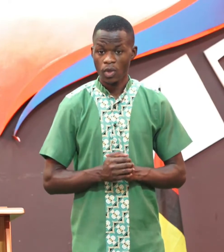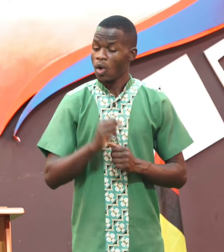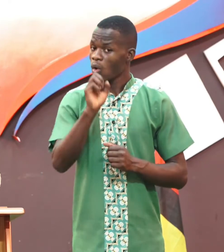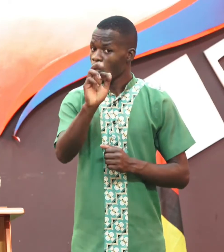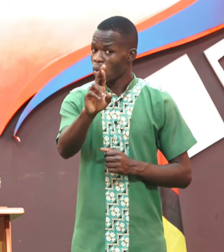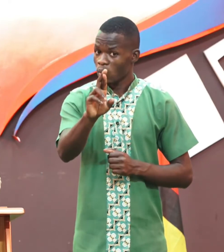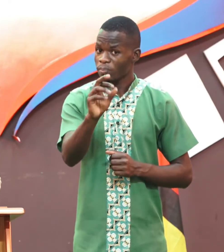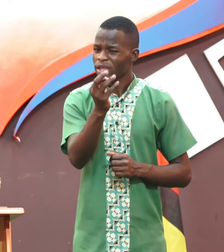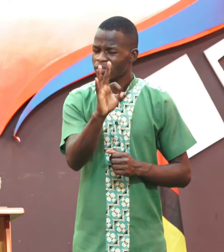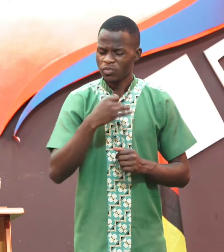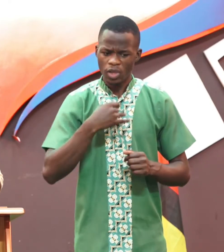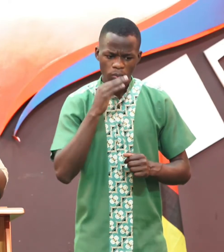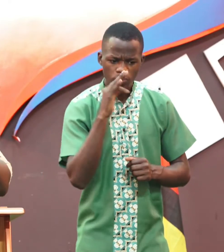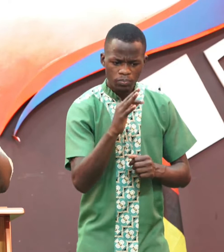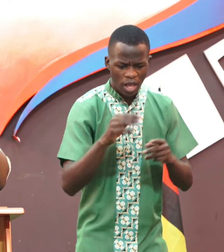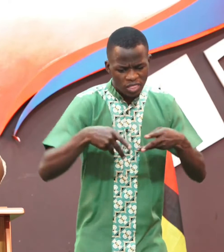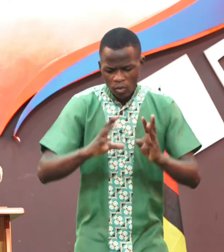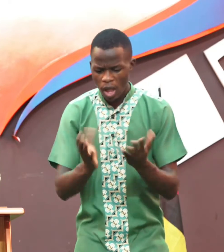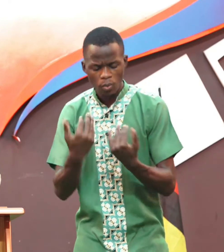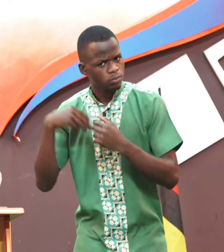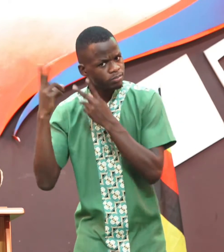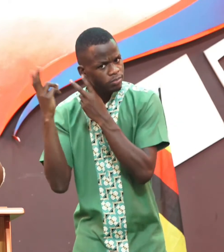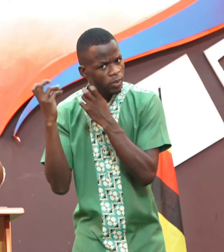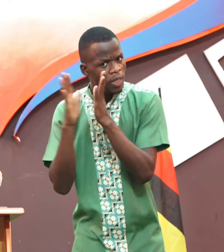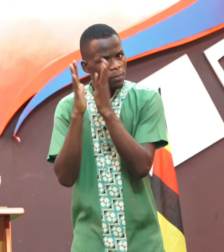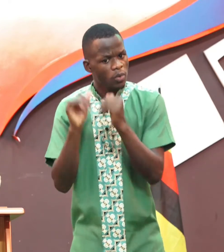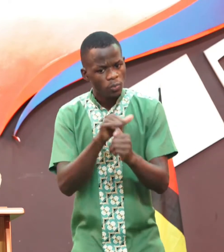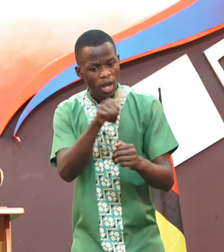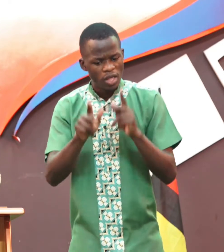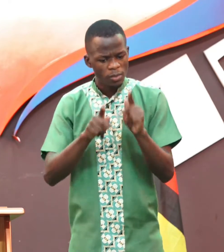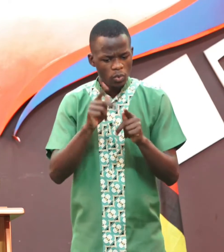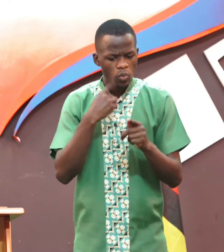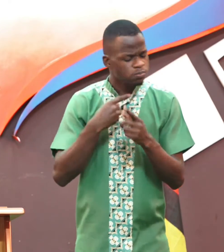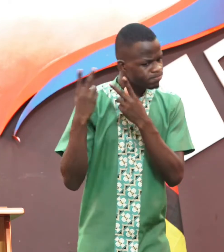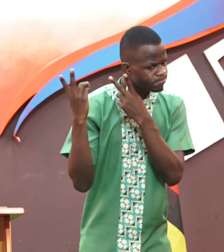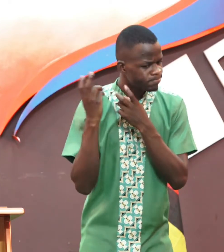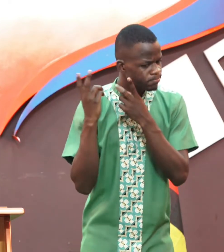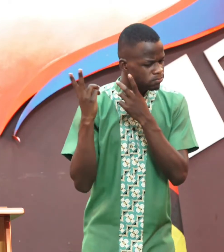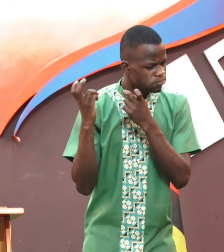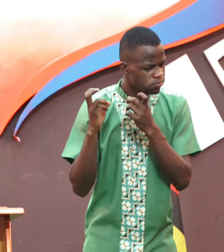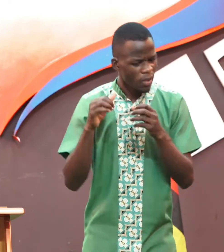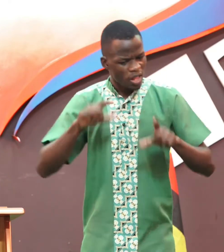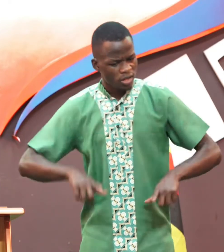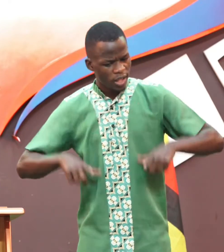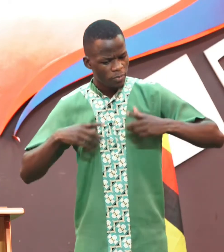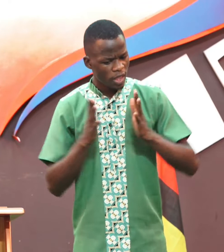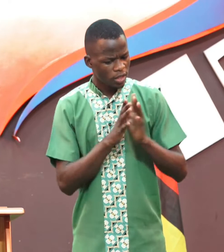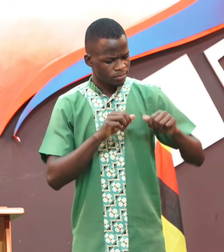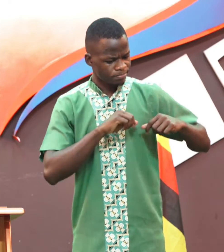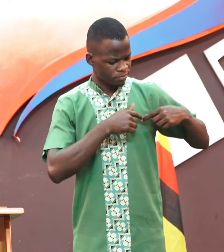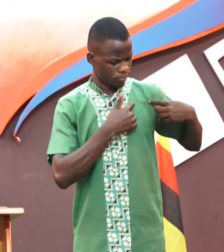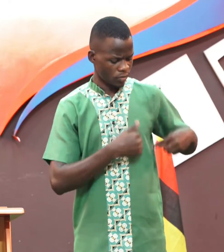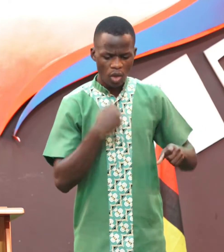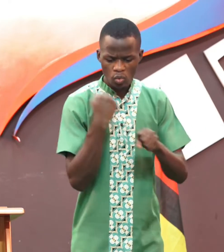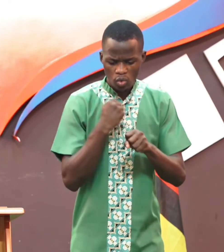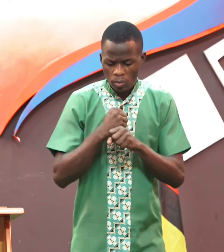bwe nnaakyogera nga bwe nkiwulira. Aba nakiwulira obulamu bwabwe oba emitima gyabwe gigenda kukolebwa gitya? Or if I speak